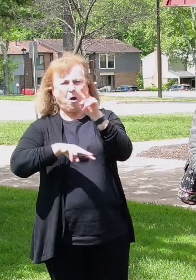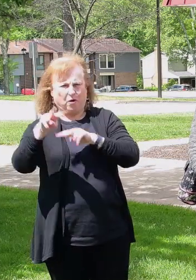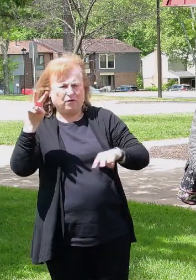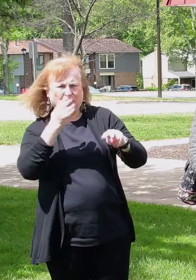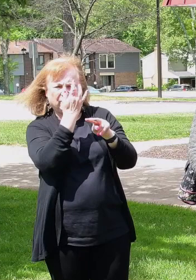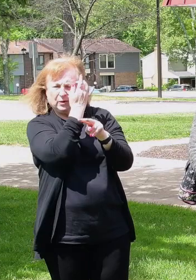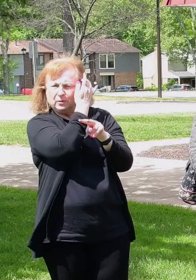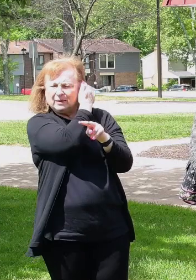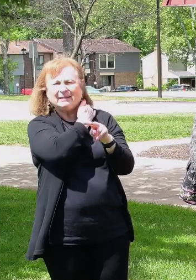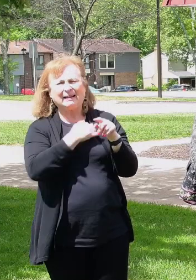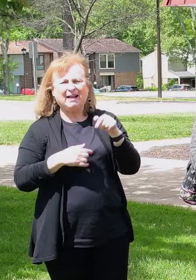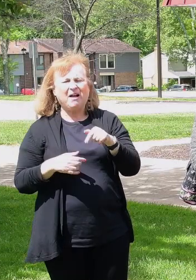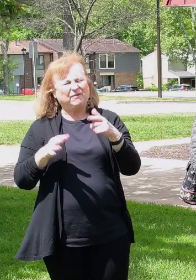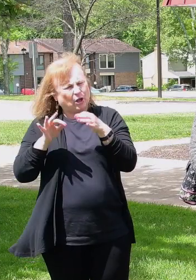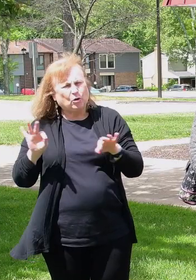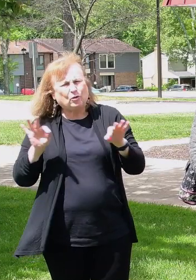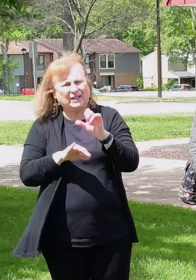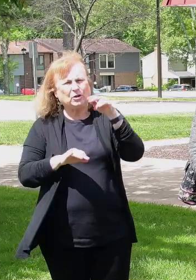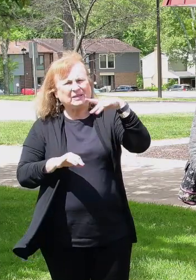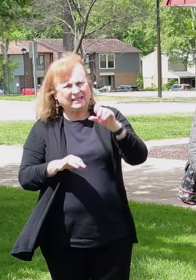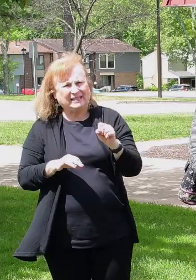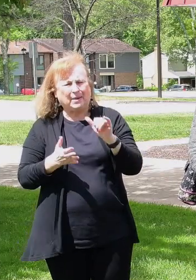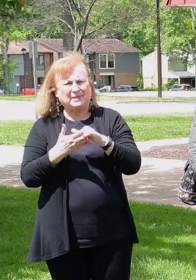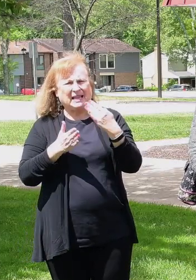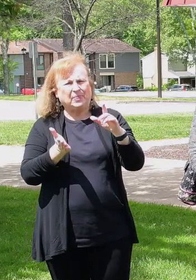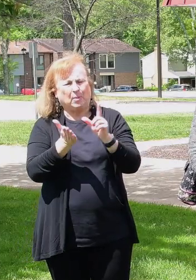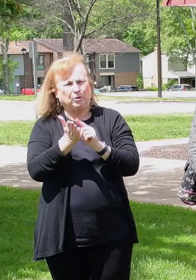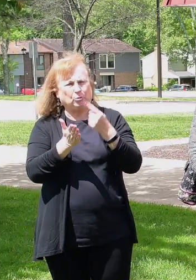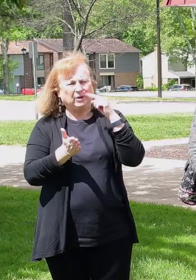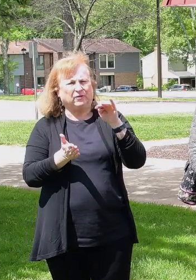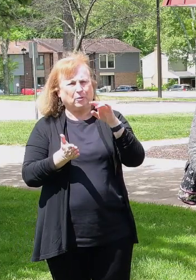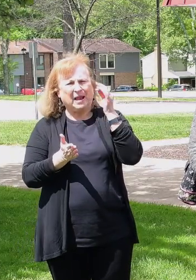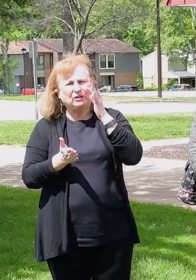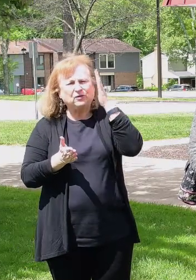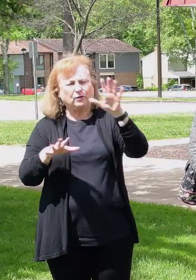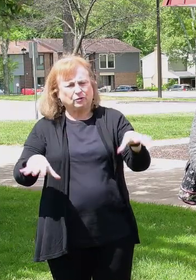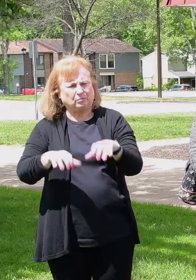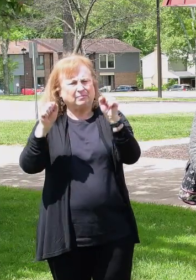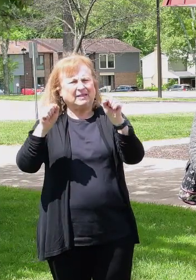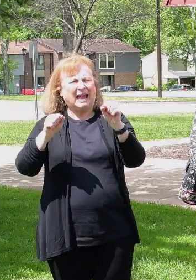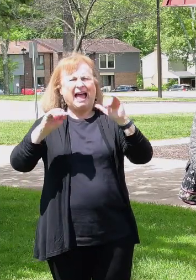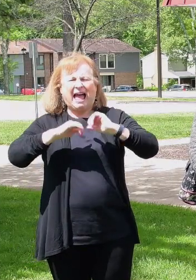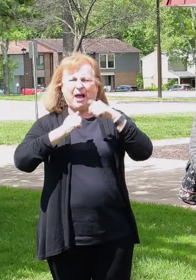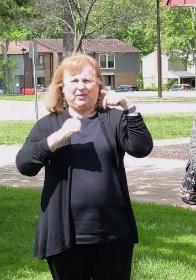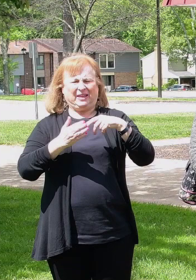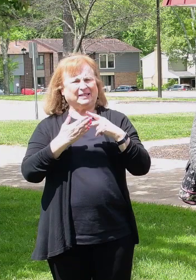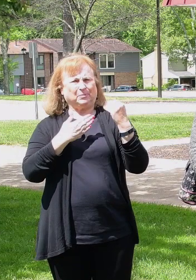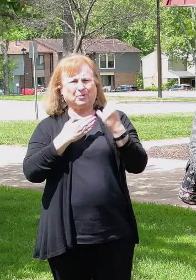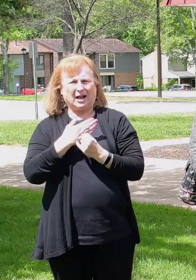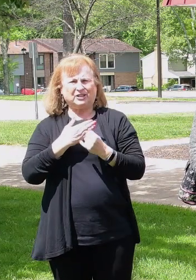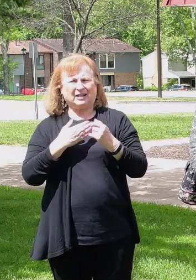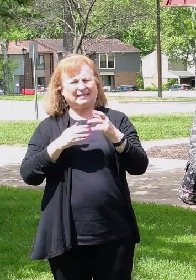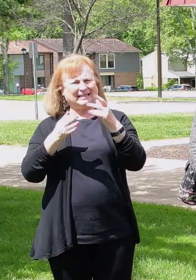overview of the critical steps that the Blueprint for Maryland's Future took and how this project is a key component of